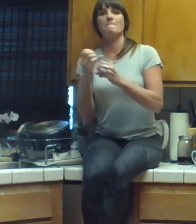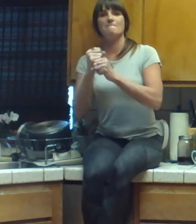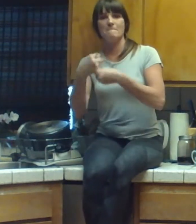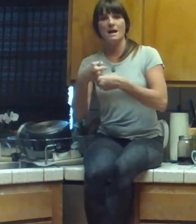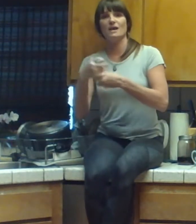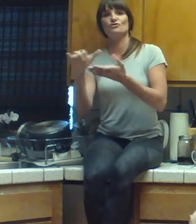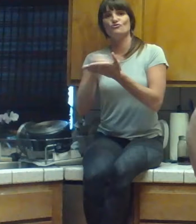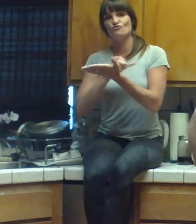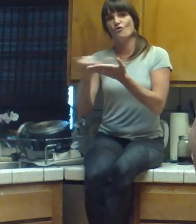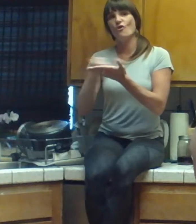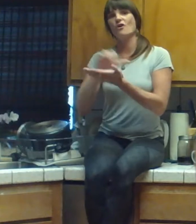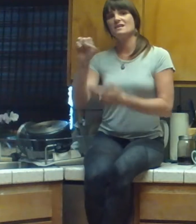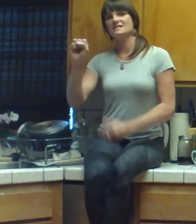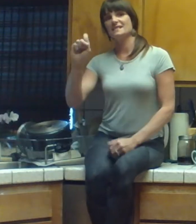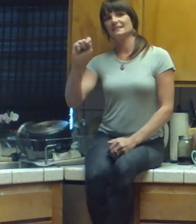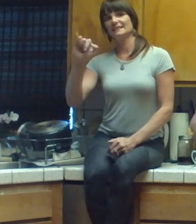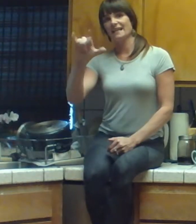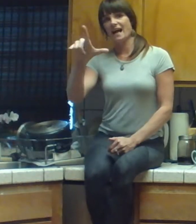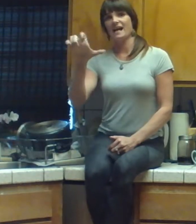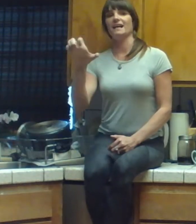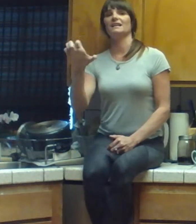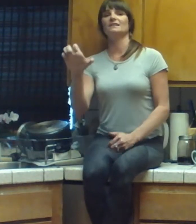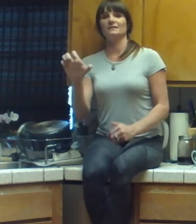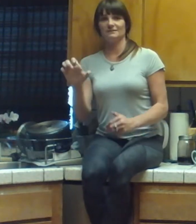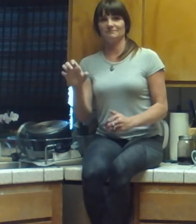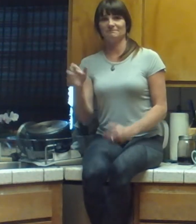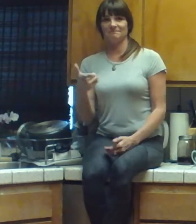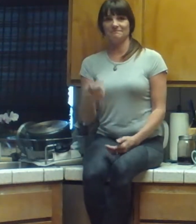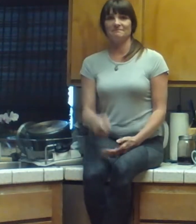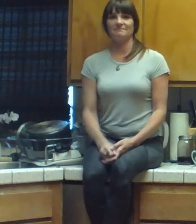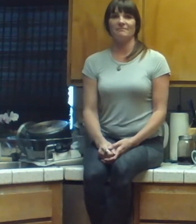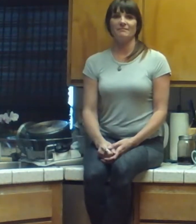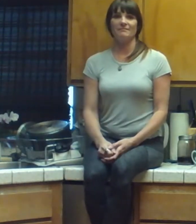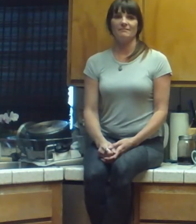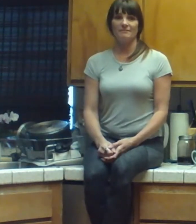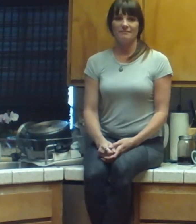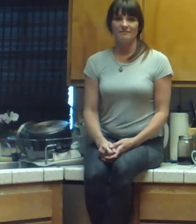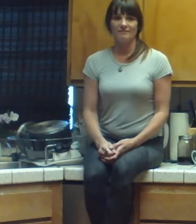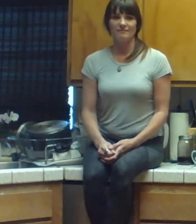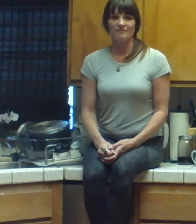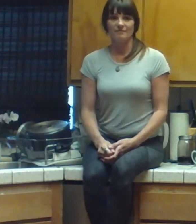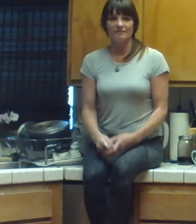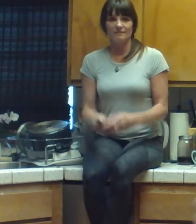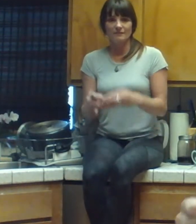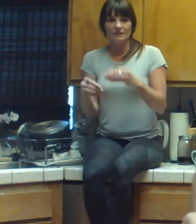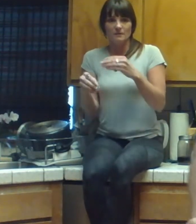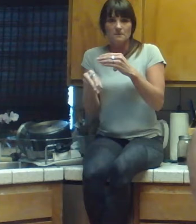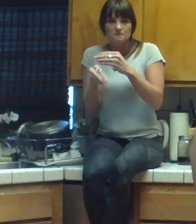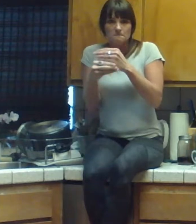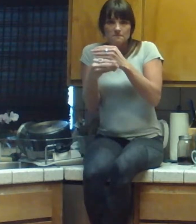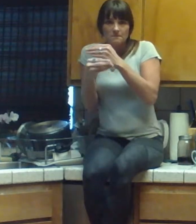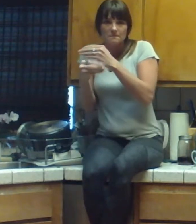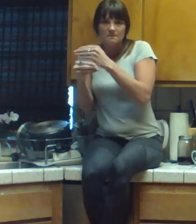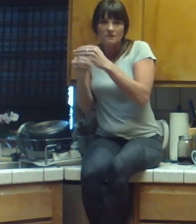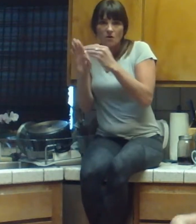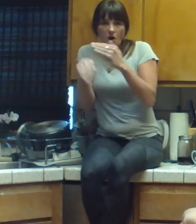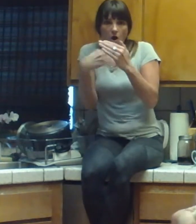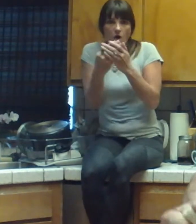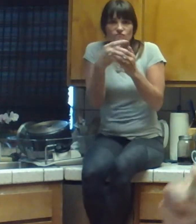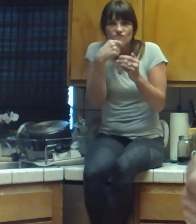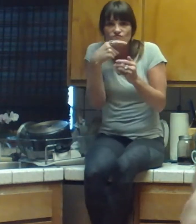what you do. All right, so as you can see now, I got all the little dry parts. And I'm just kind of scooping them